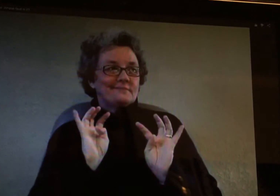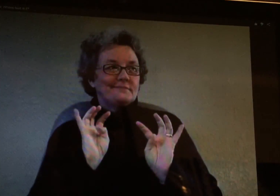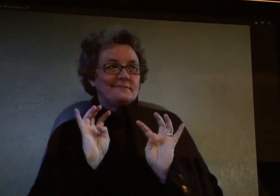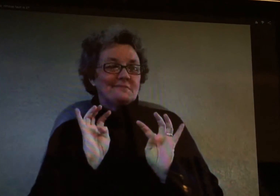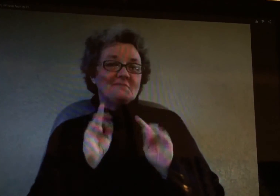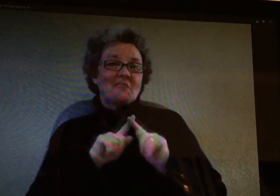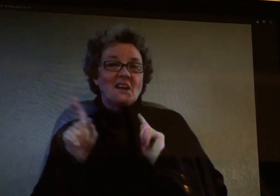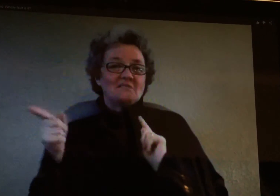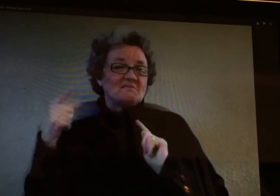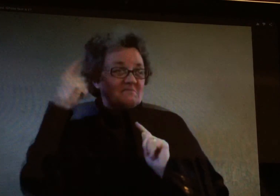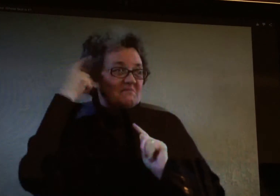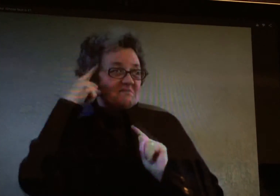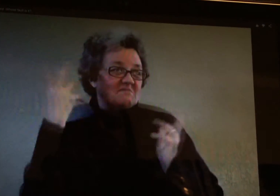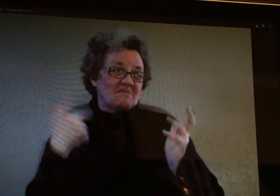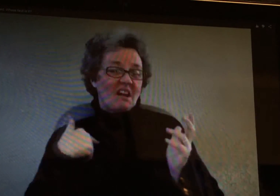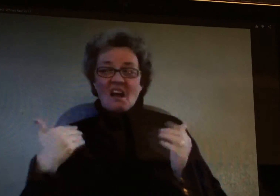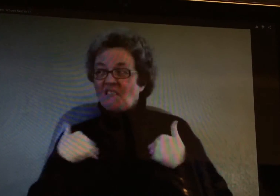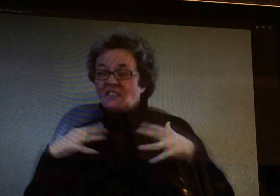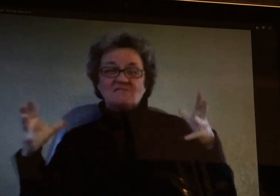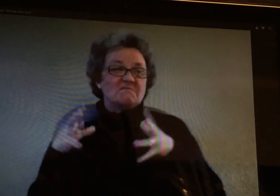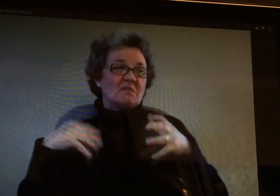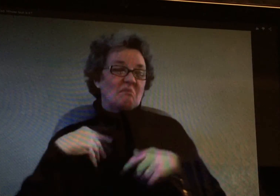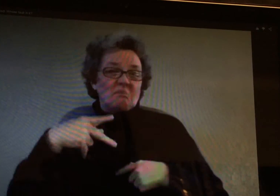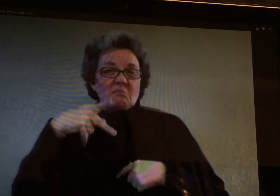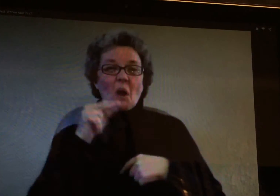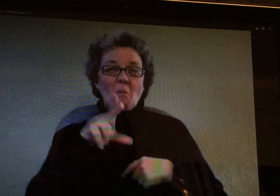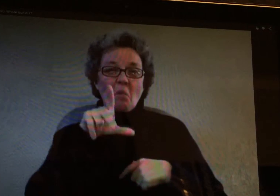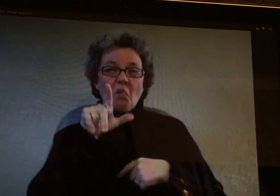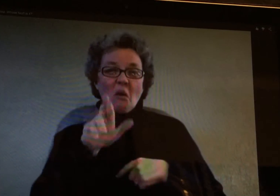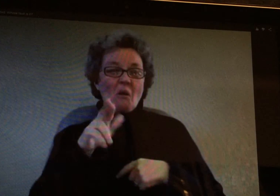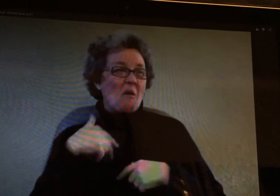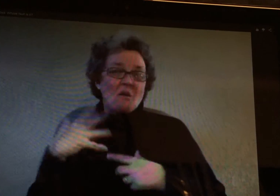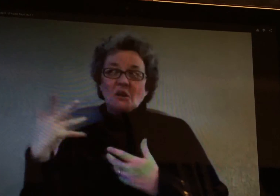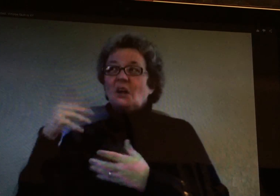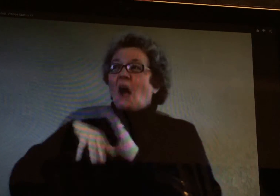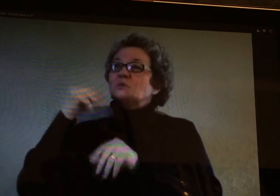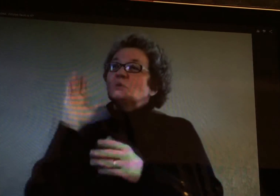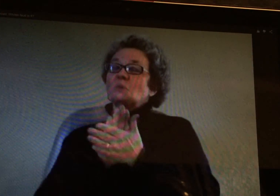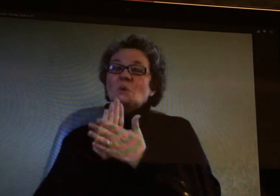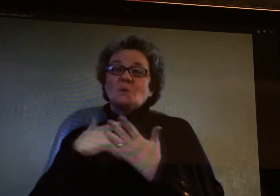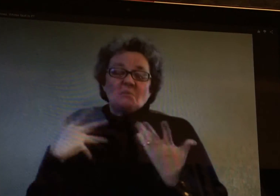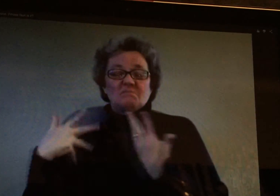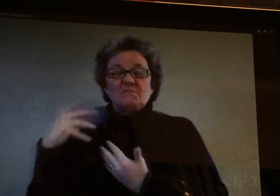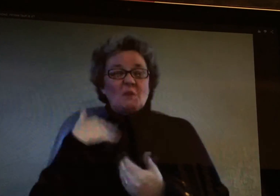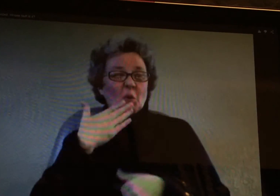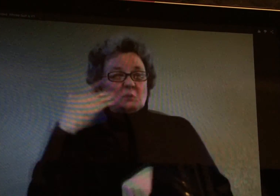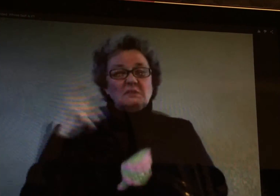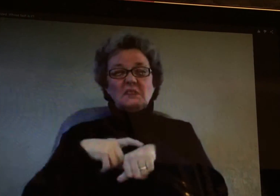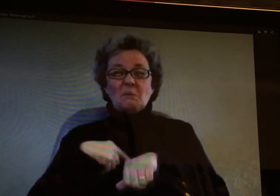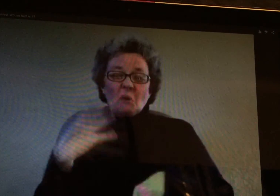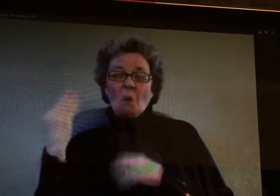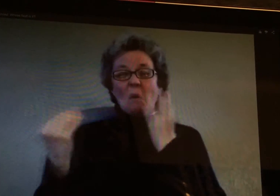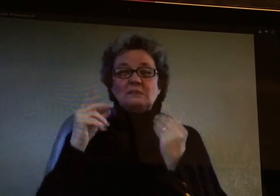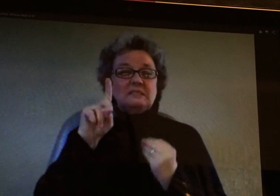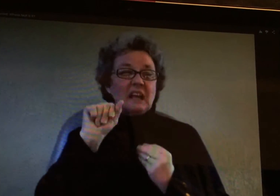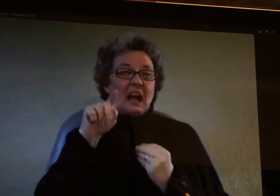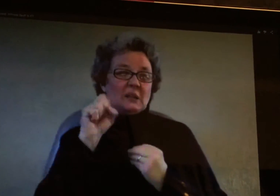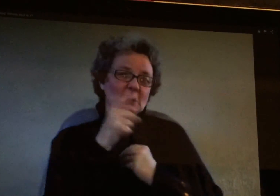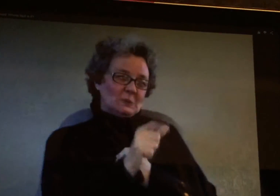The students would just stare at me, but they thought, oh, outside of school, we're popular. We can